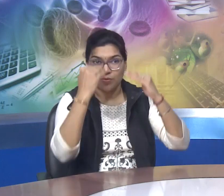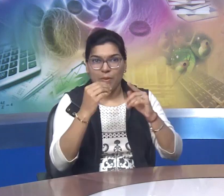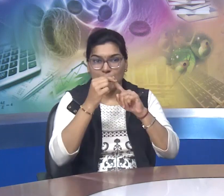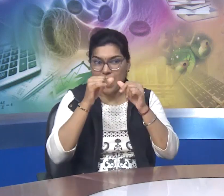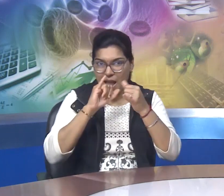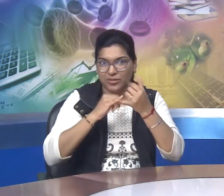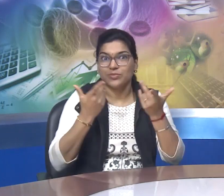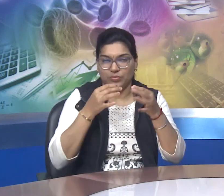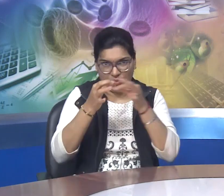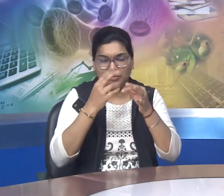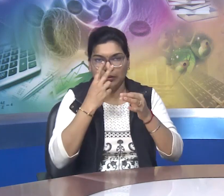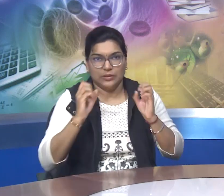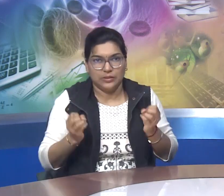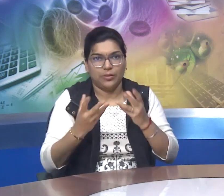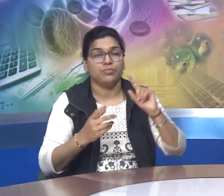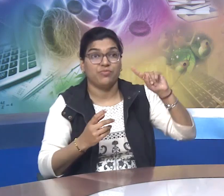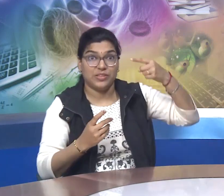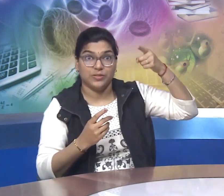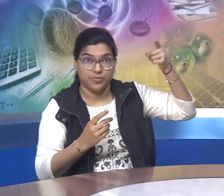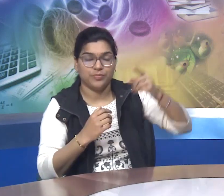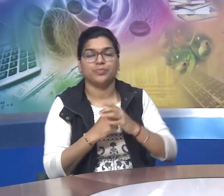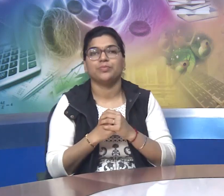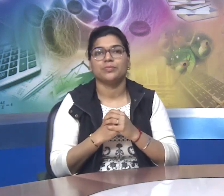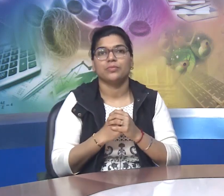First sentence. The boy